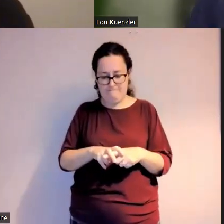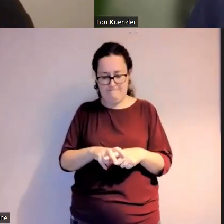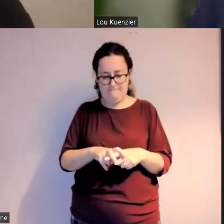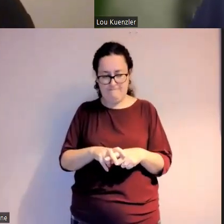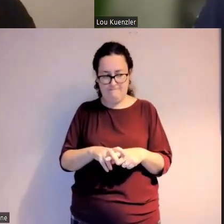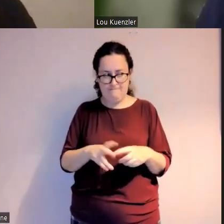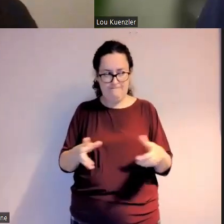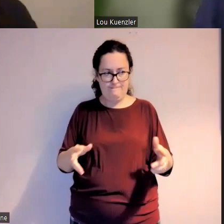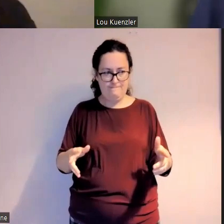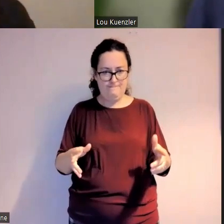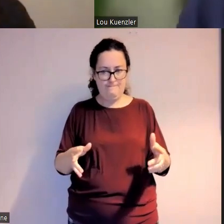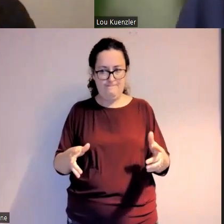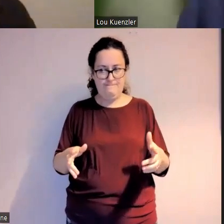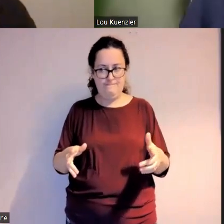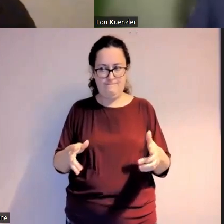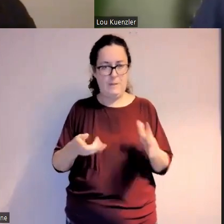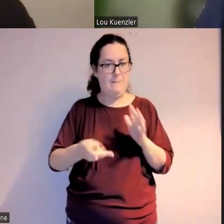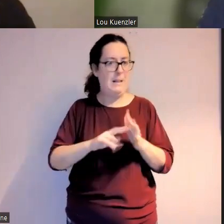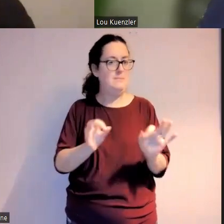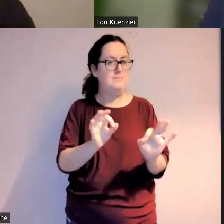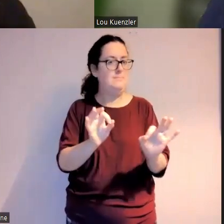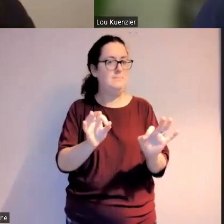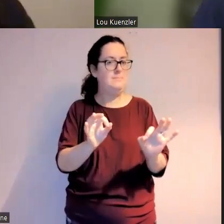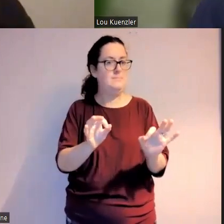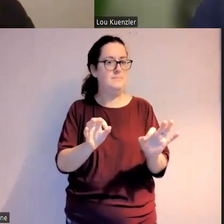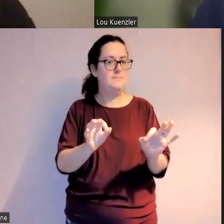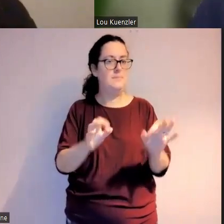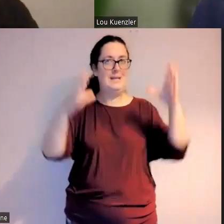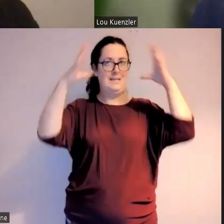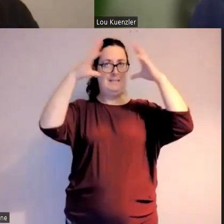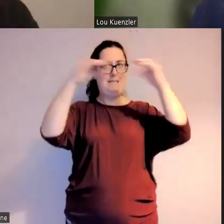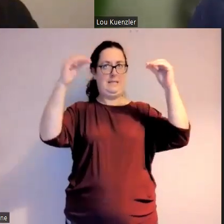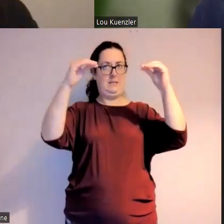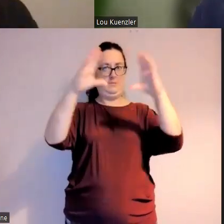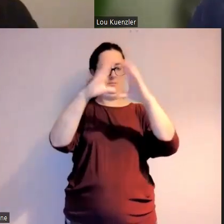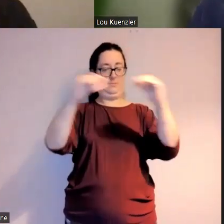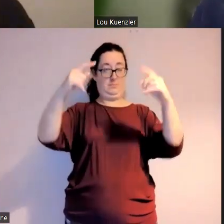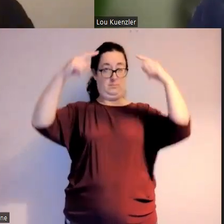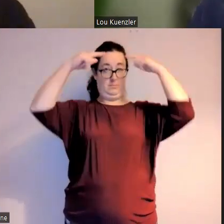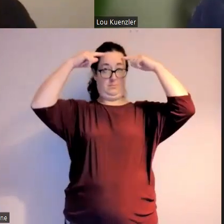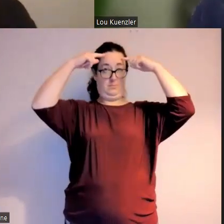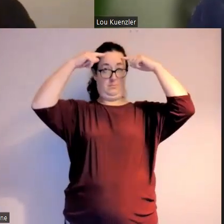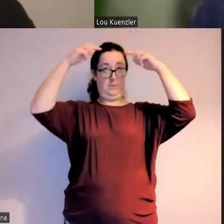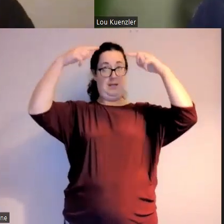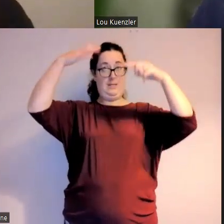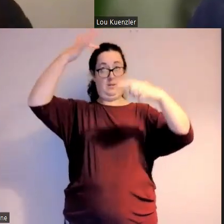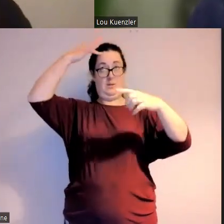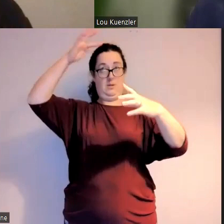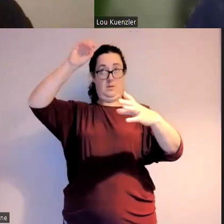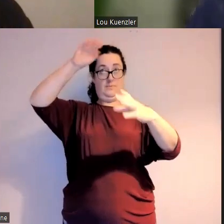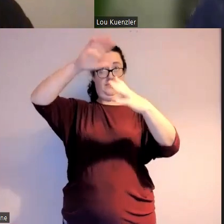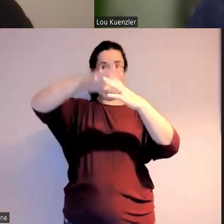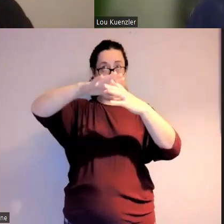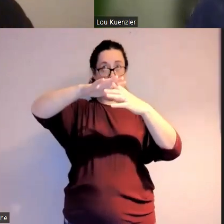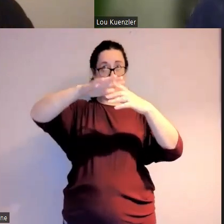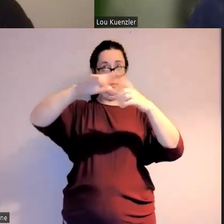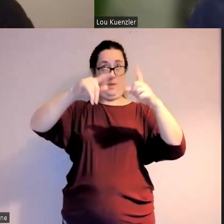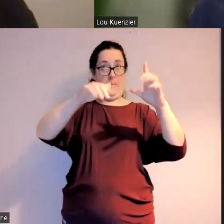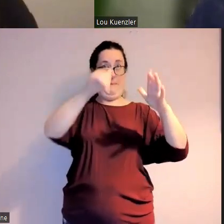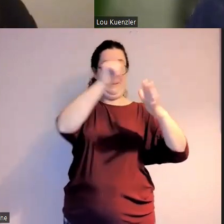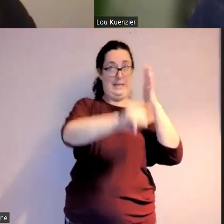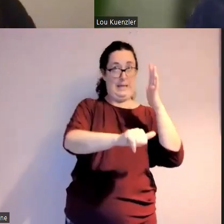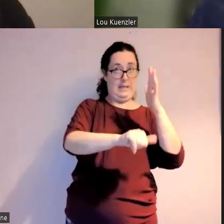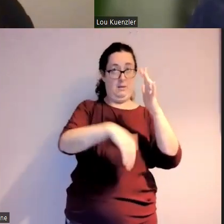you yeah, like I've got a scene in my head where it's going at the end. I've got a scene in the middle. But